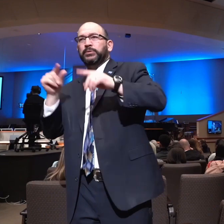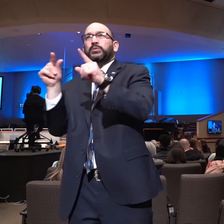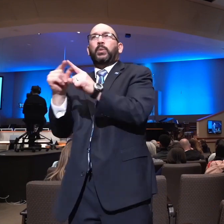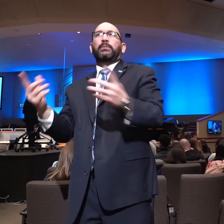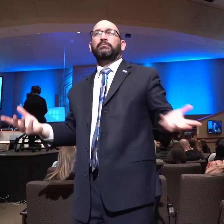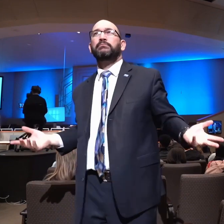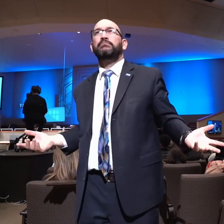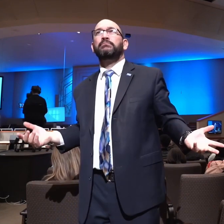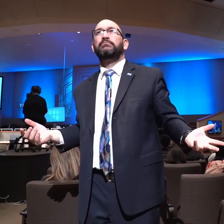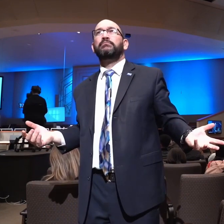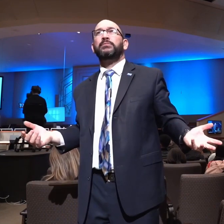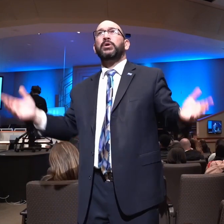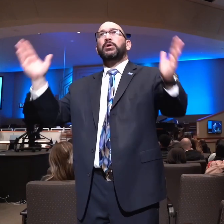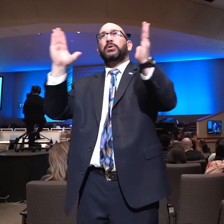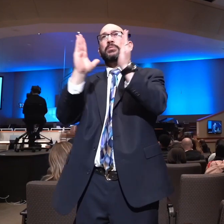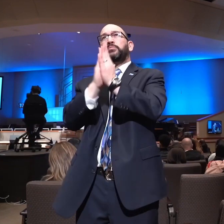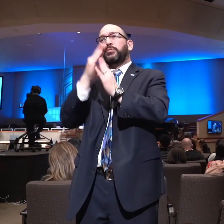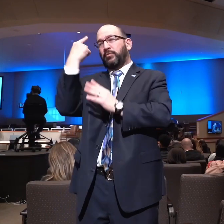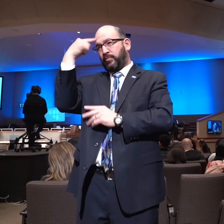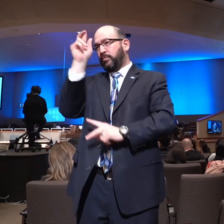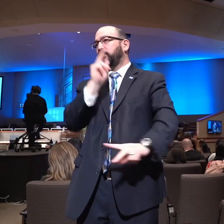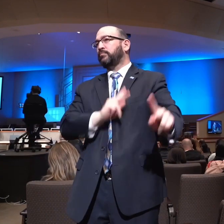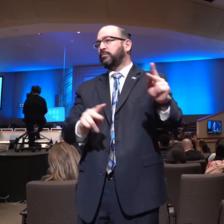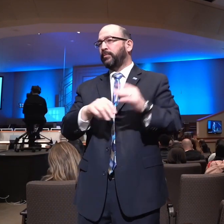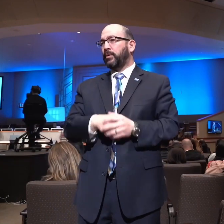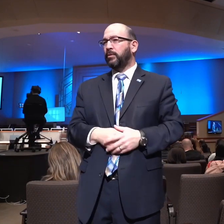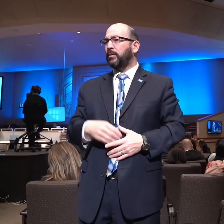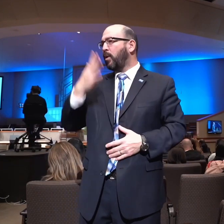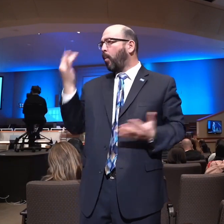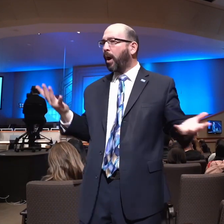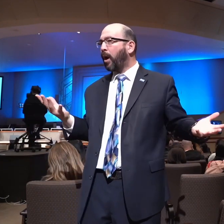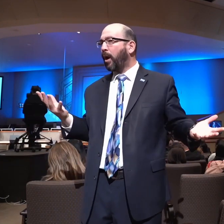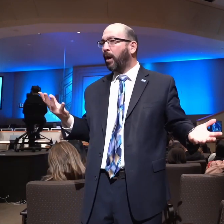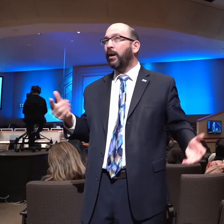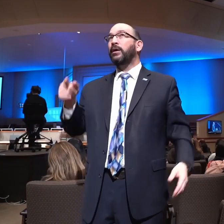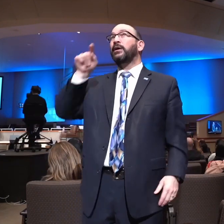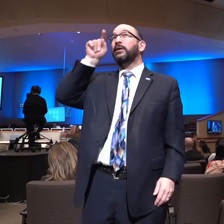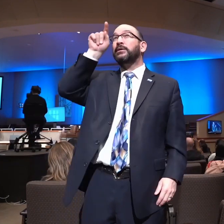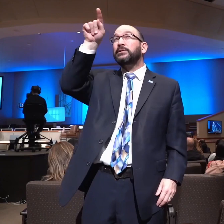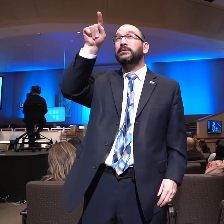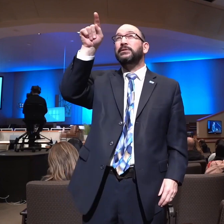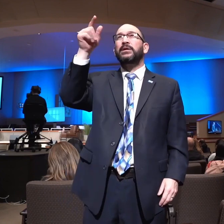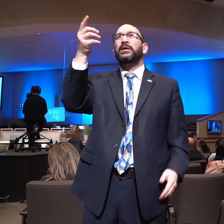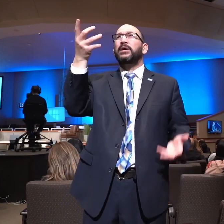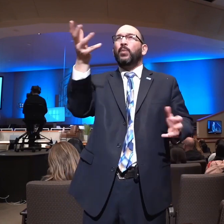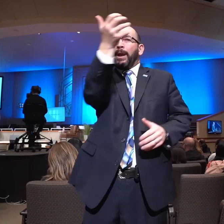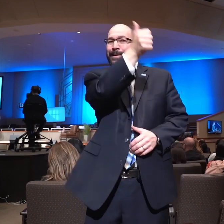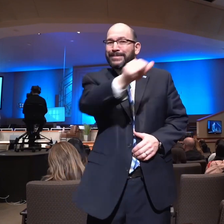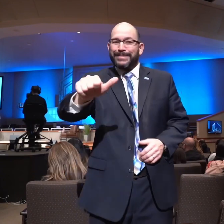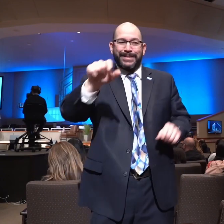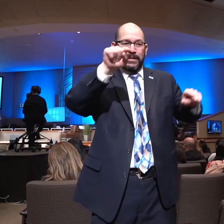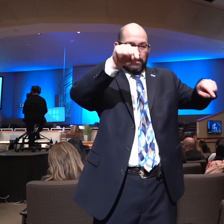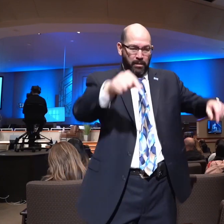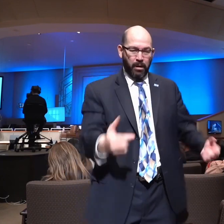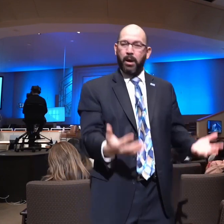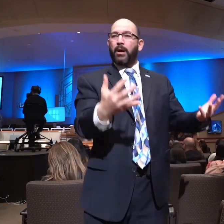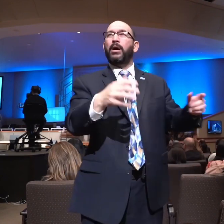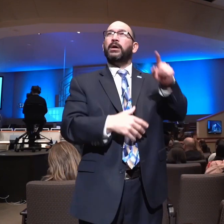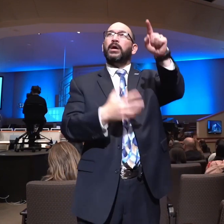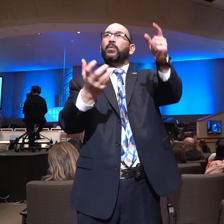Pray for them. Why? Because God is not willing that any should perish. Because the word of God tells us here